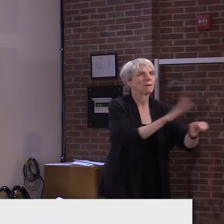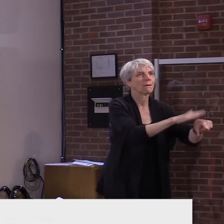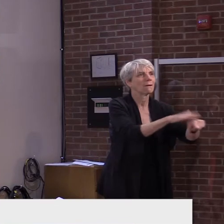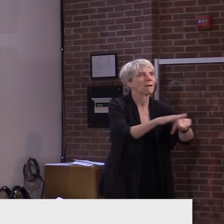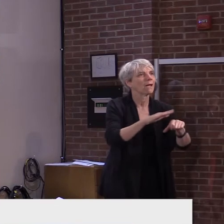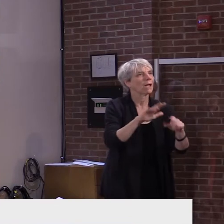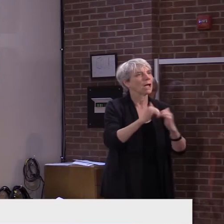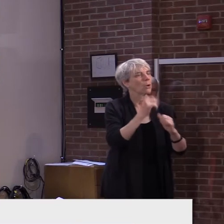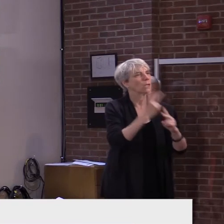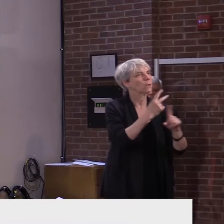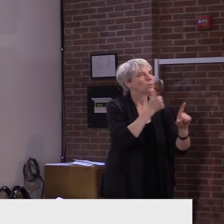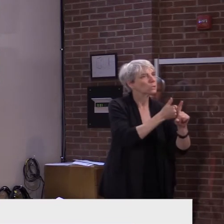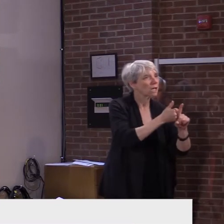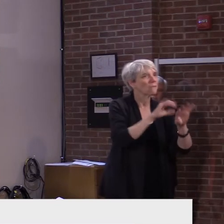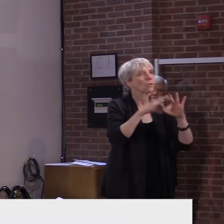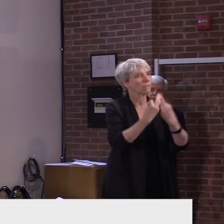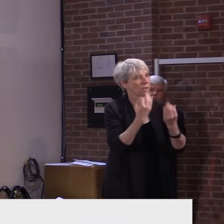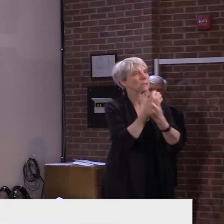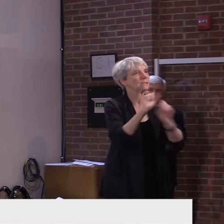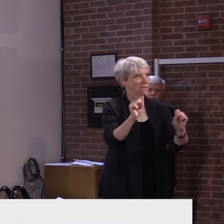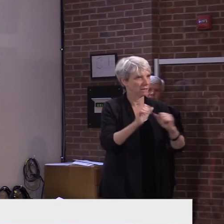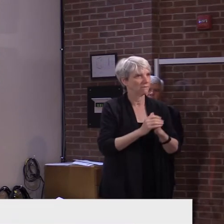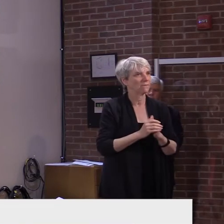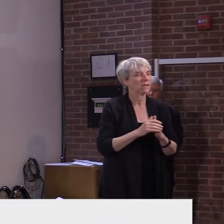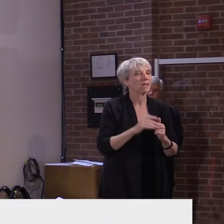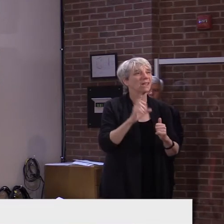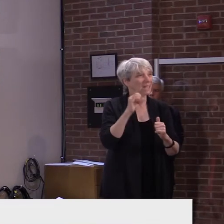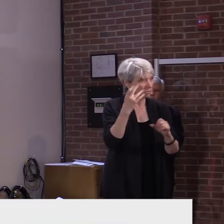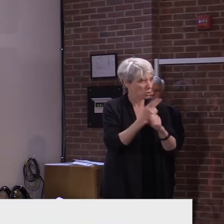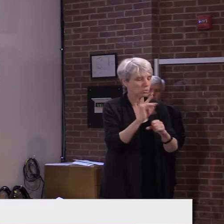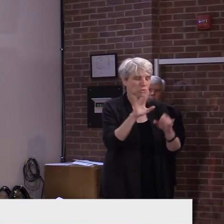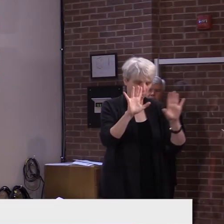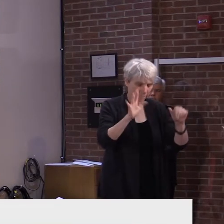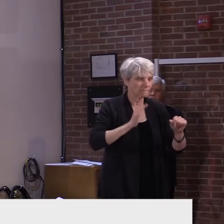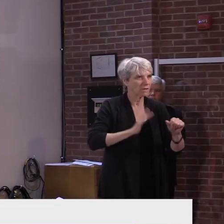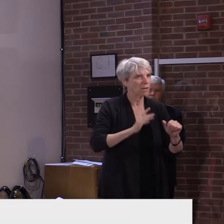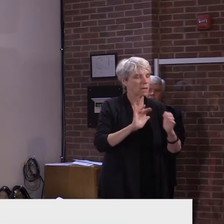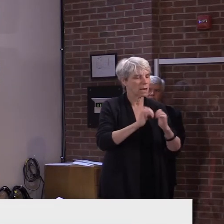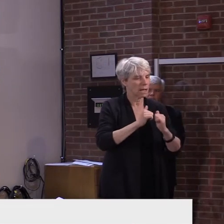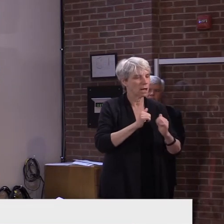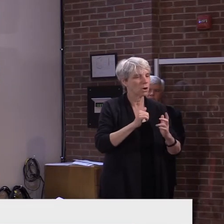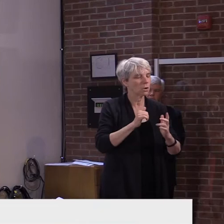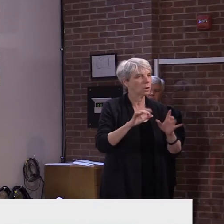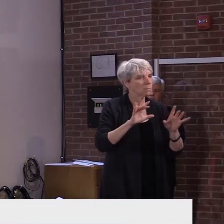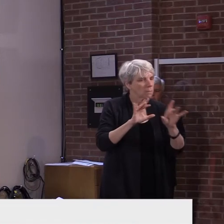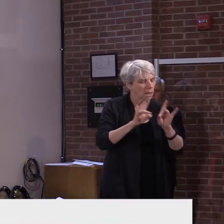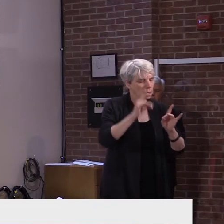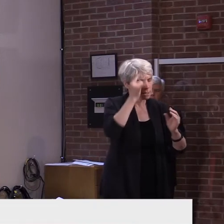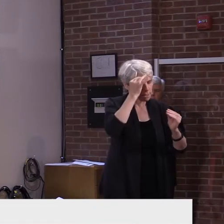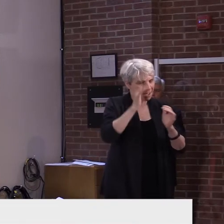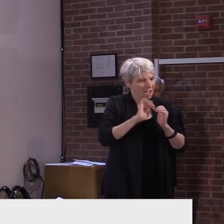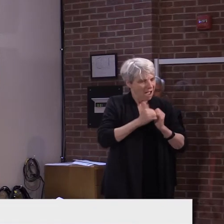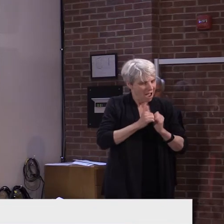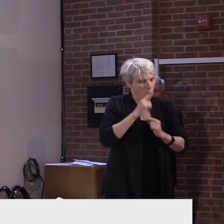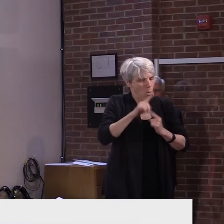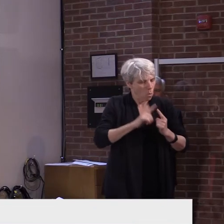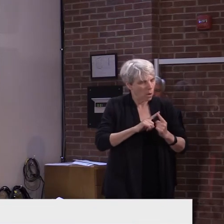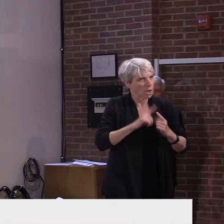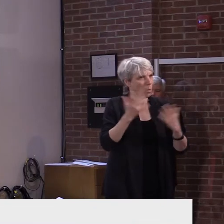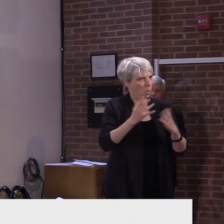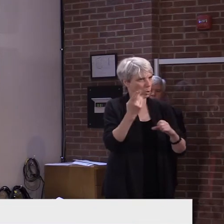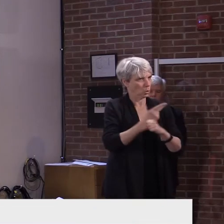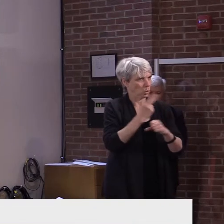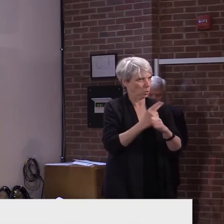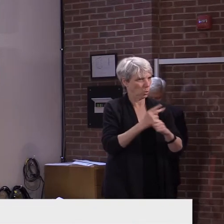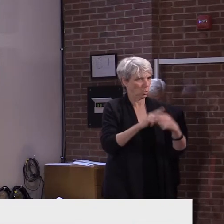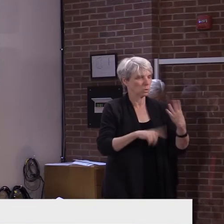reduce harm and lower the risk of experiencing an overdose or dying from an overdose. These are: never use